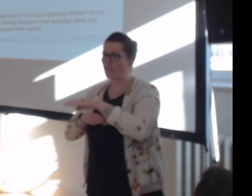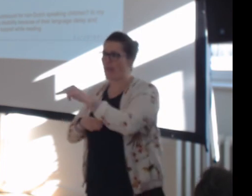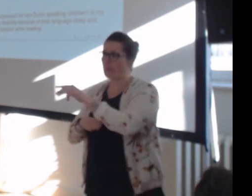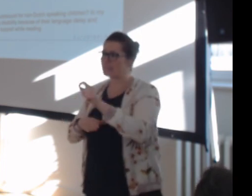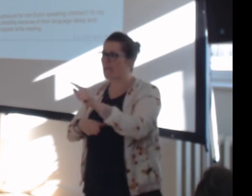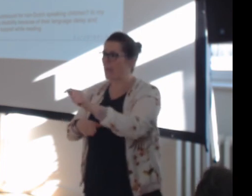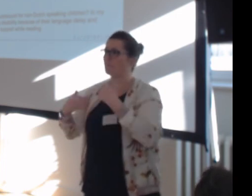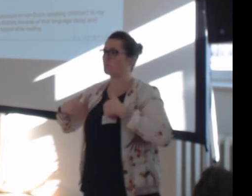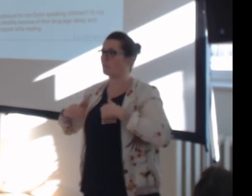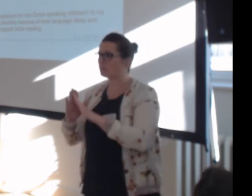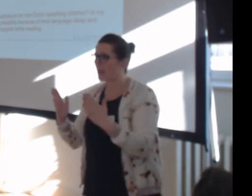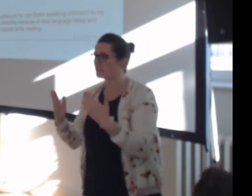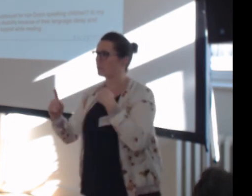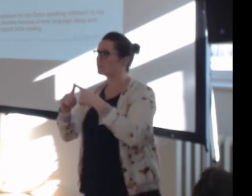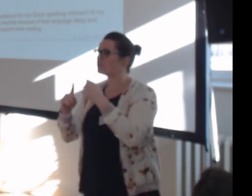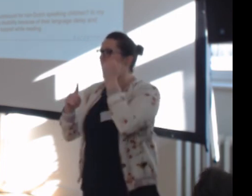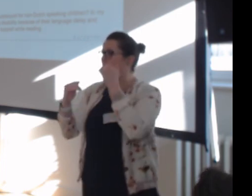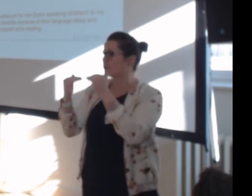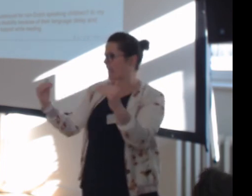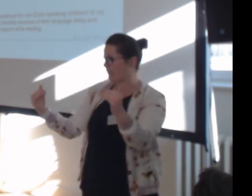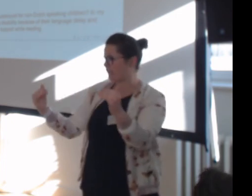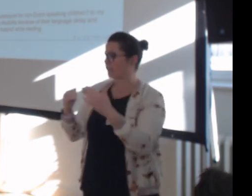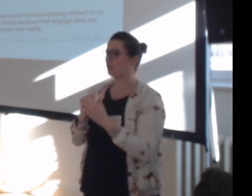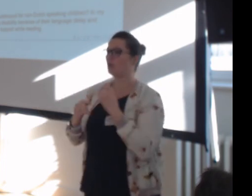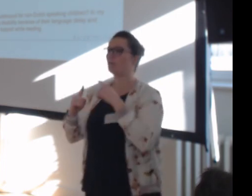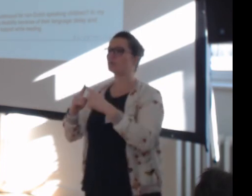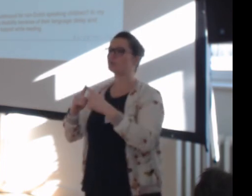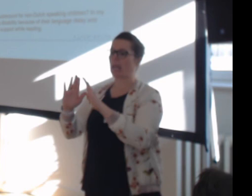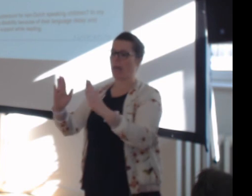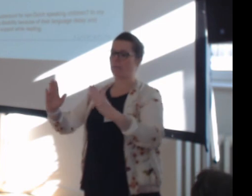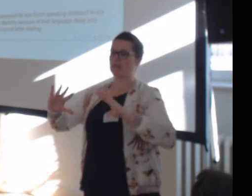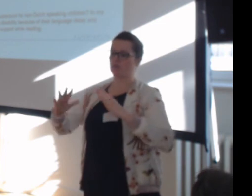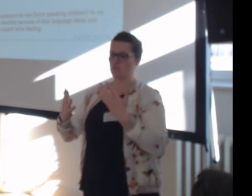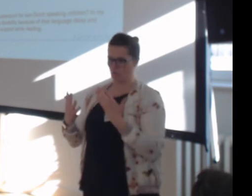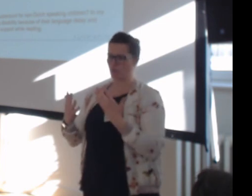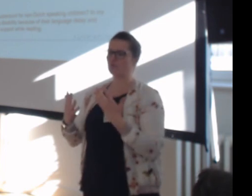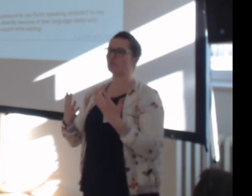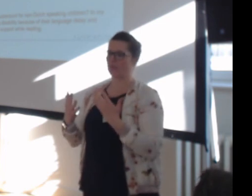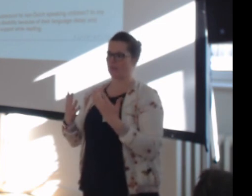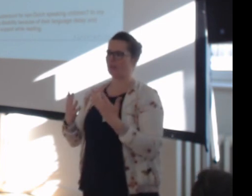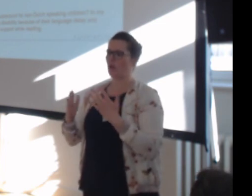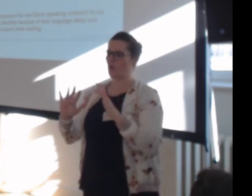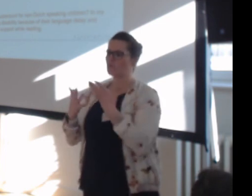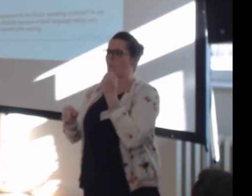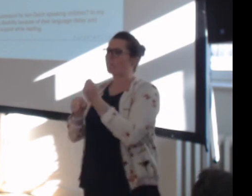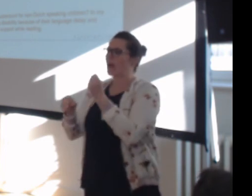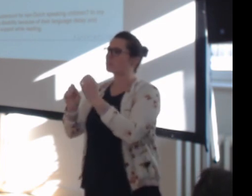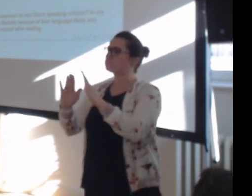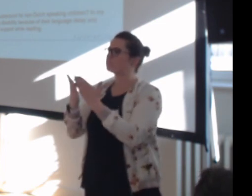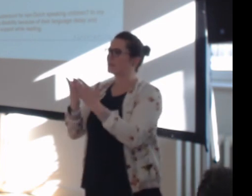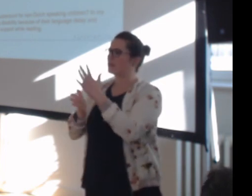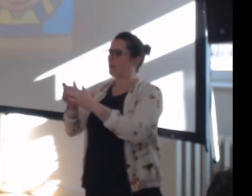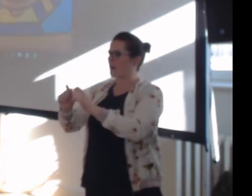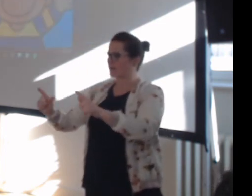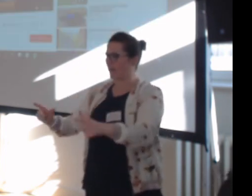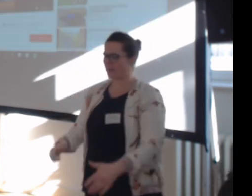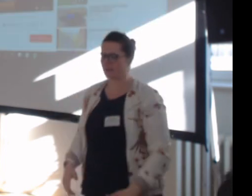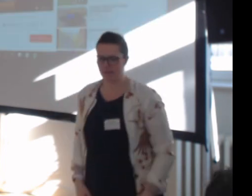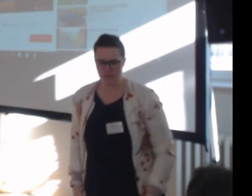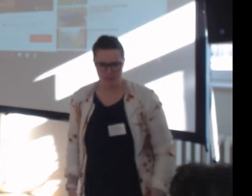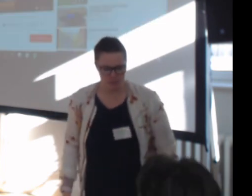public libraries and their Apple shells, and about how libraries distribute books in sign language.